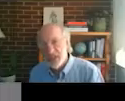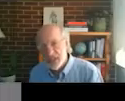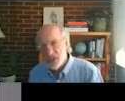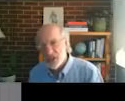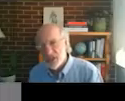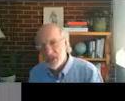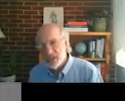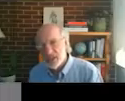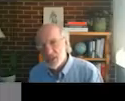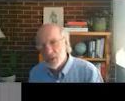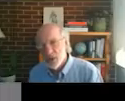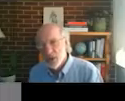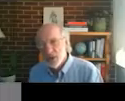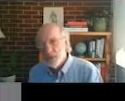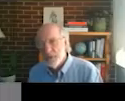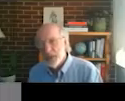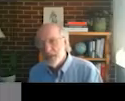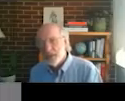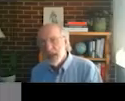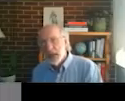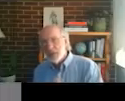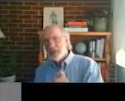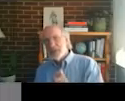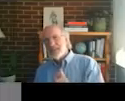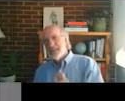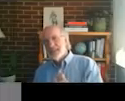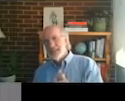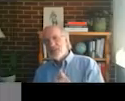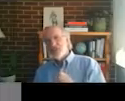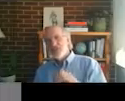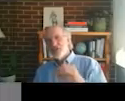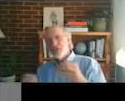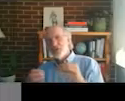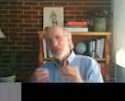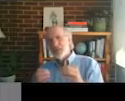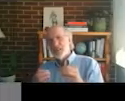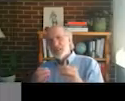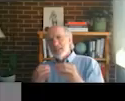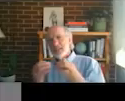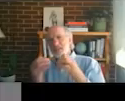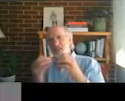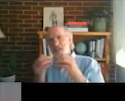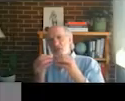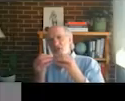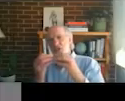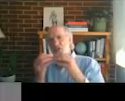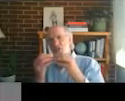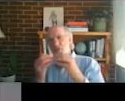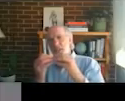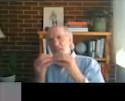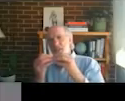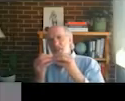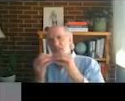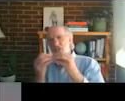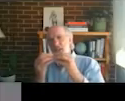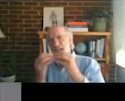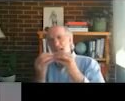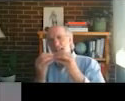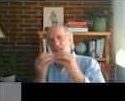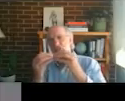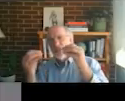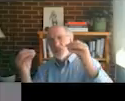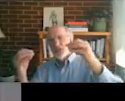never teach this skill, but I would advise against teaching it too early. And this is a general command